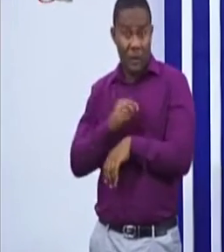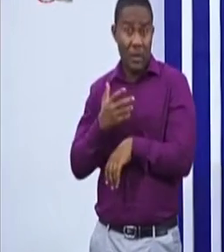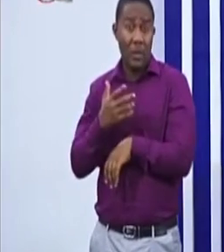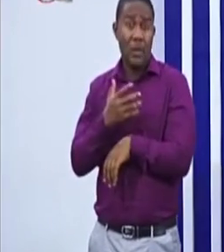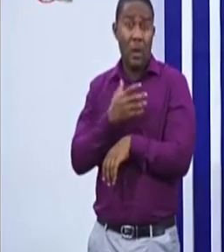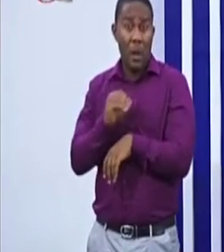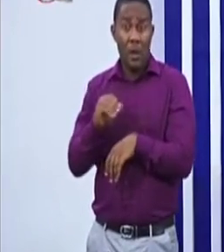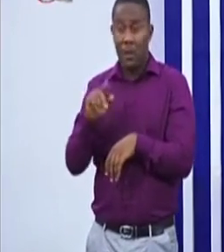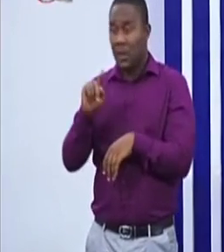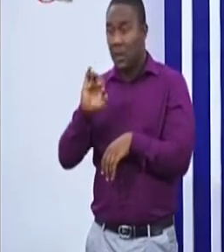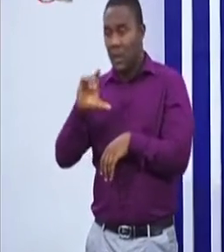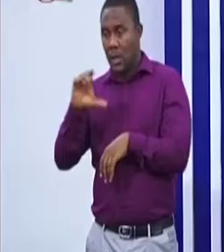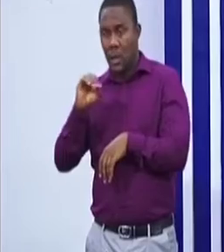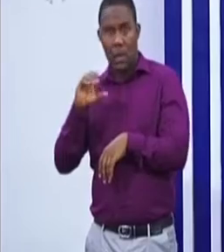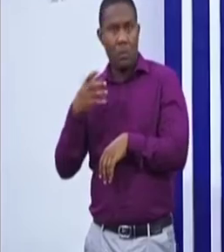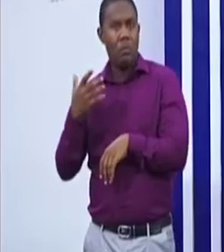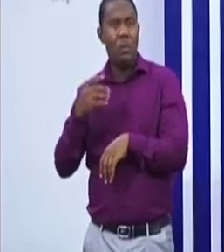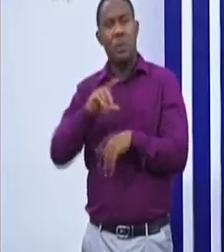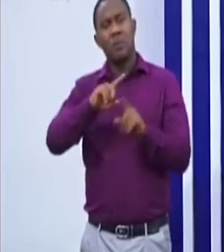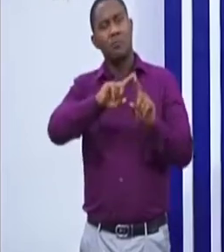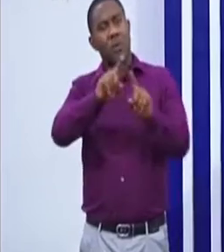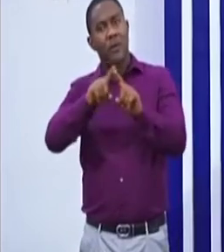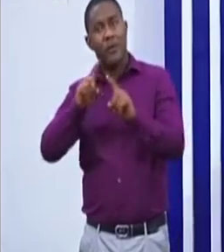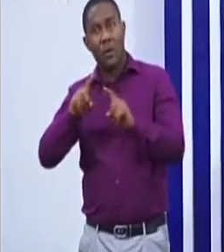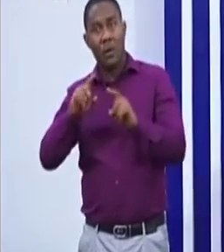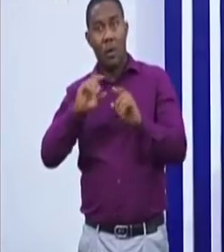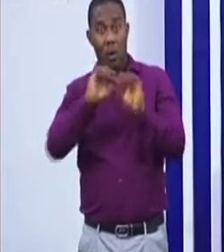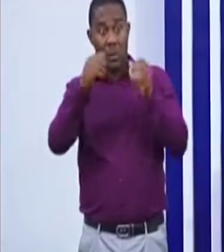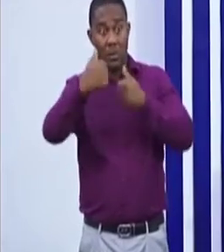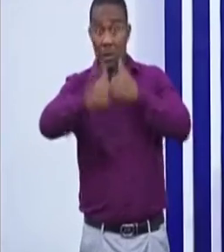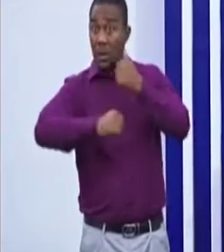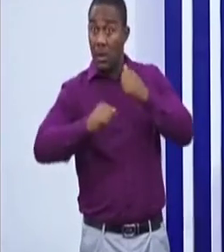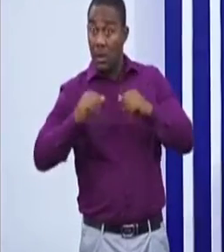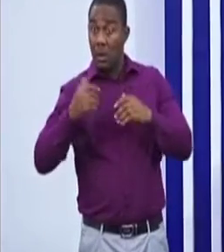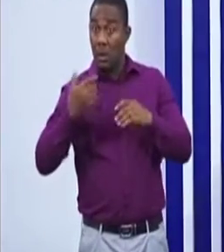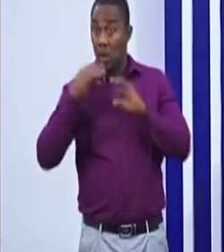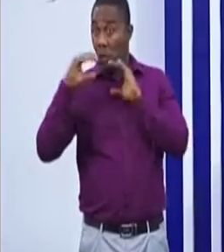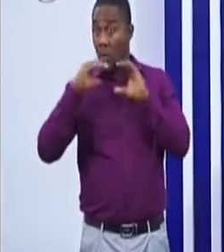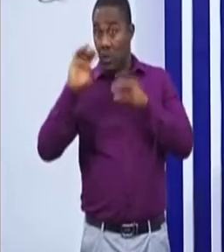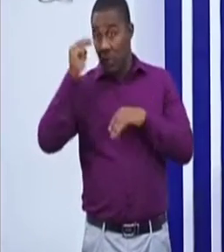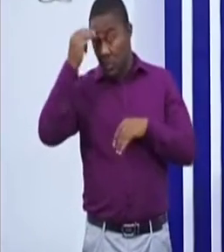any telecom companies, the agencies, anyone here. Almost